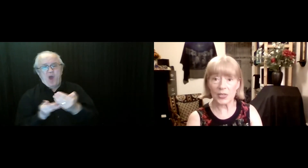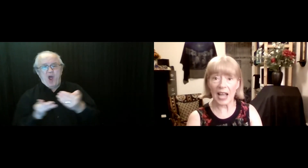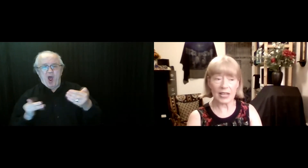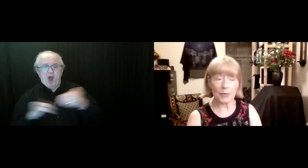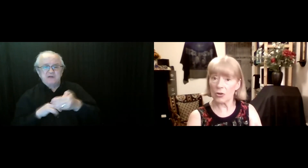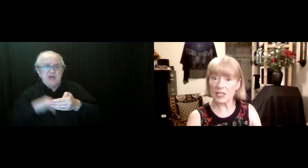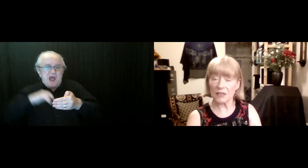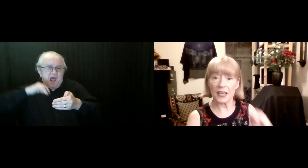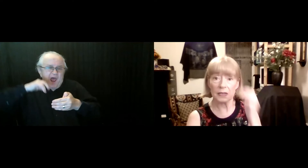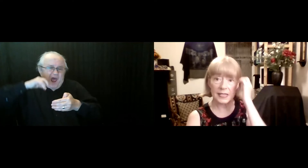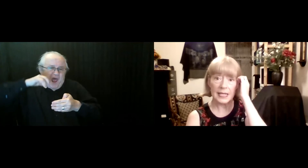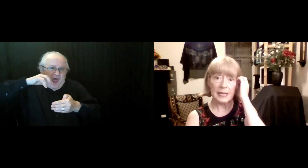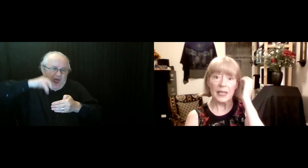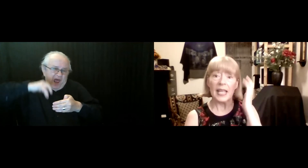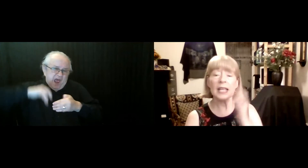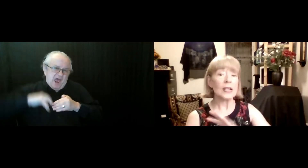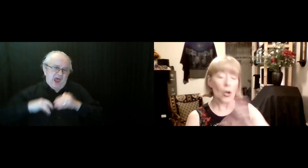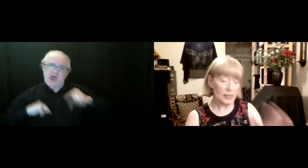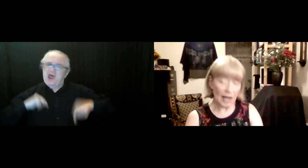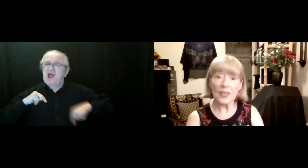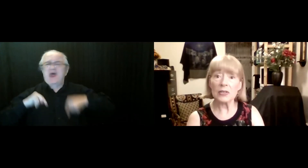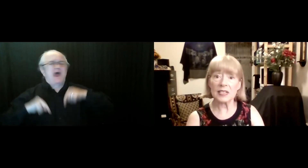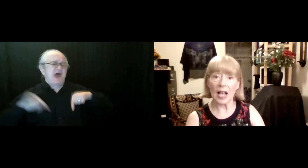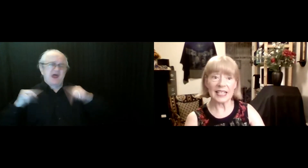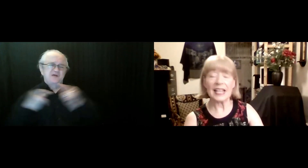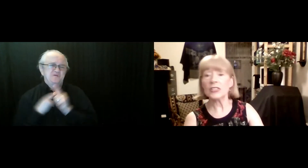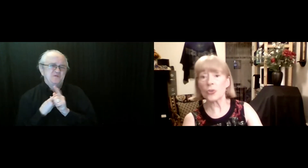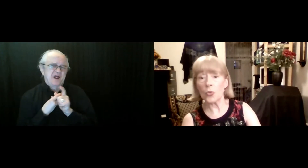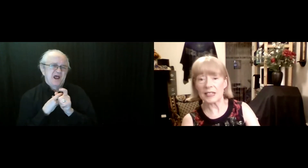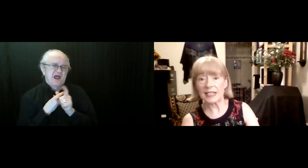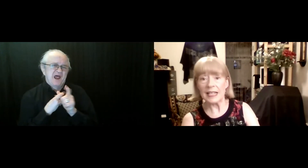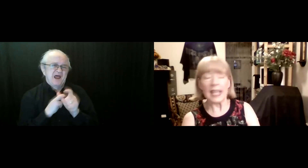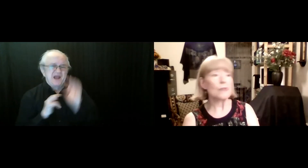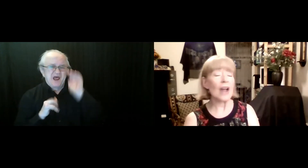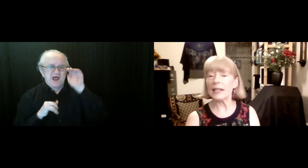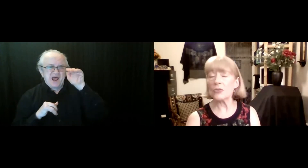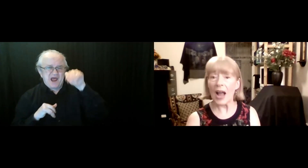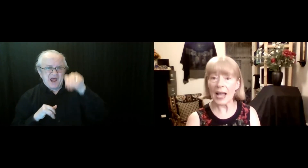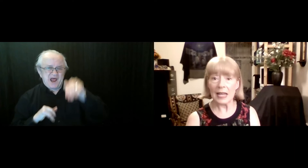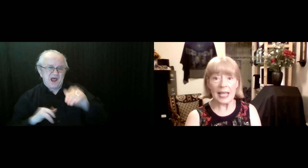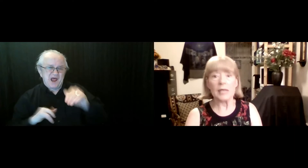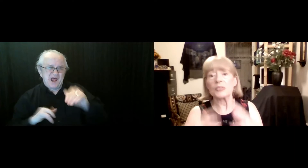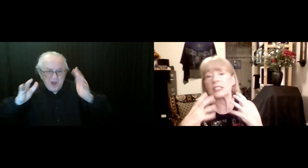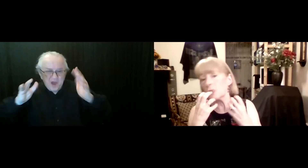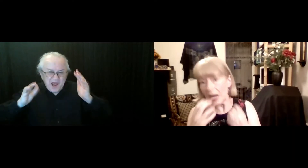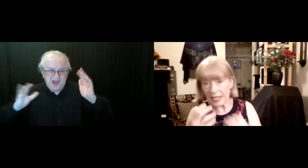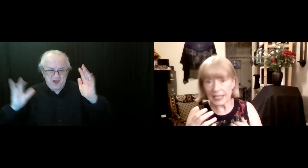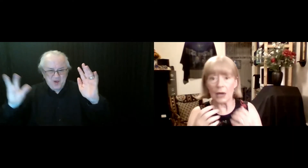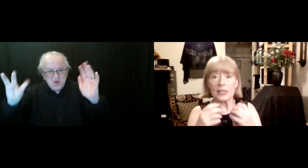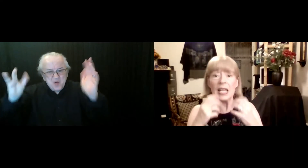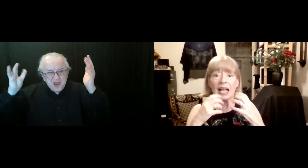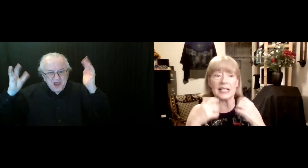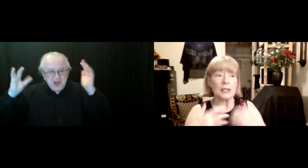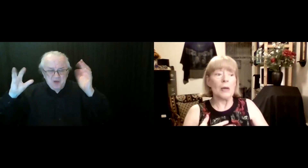legs would carry him across the fields. He went down the hillside and into the woods. He ran and ran. He was sweating